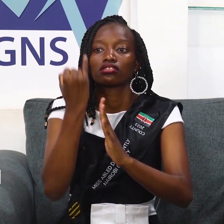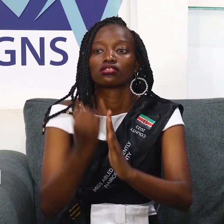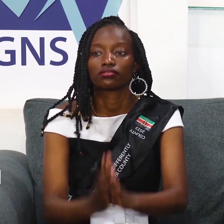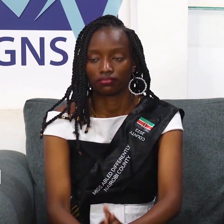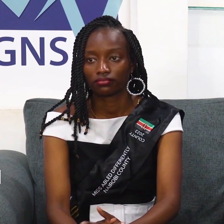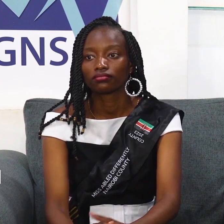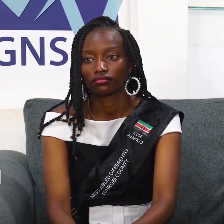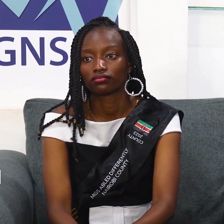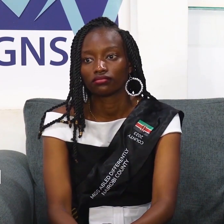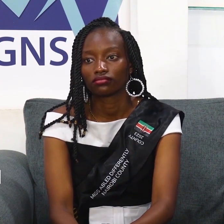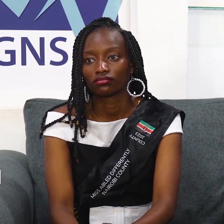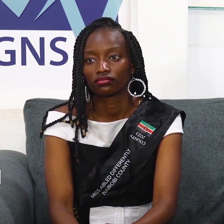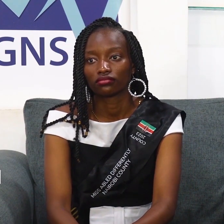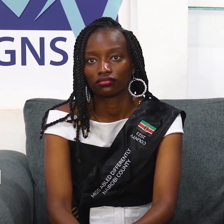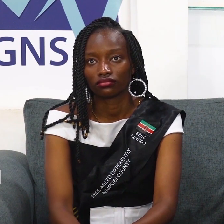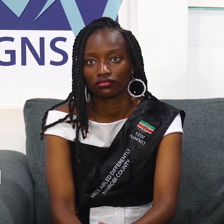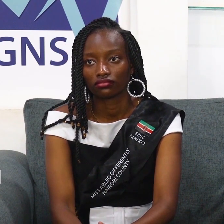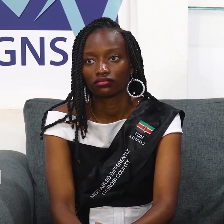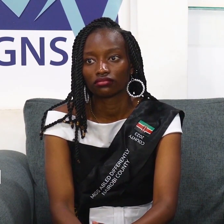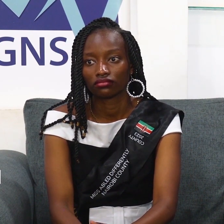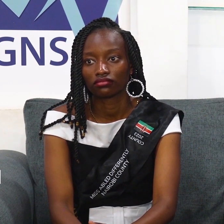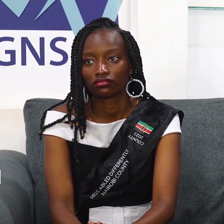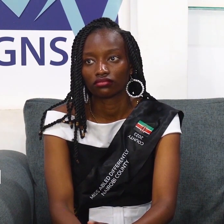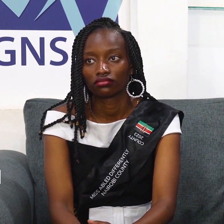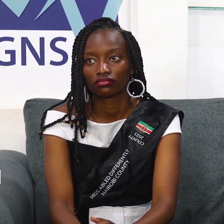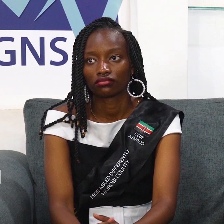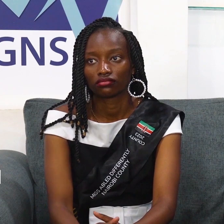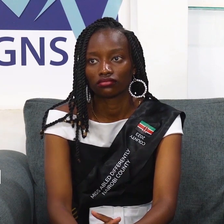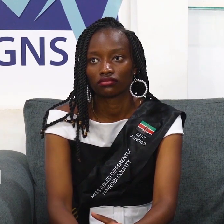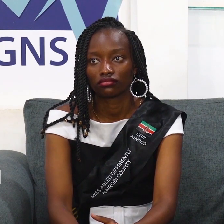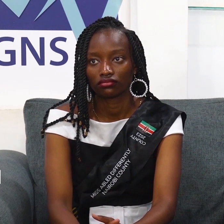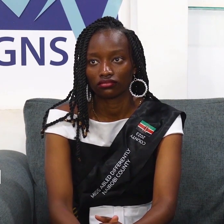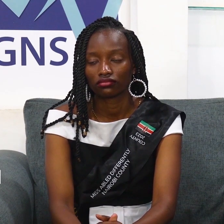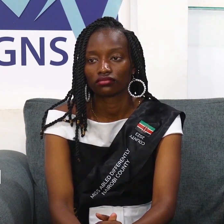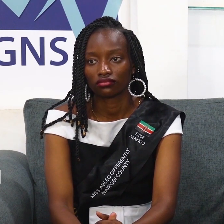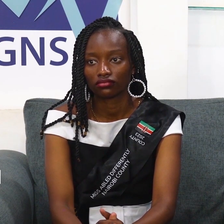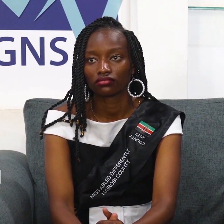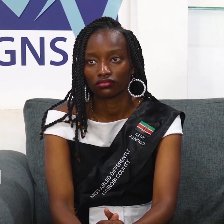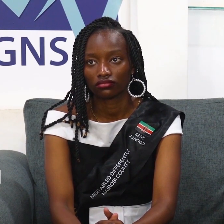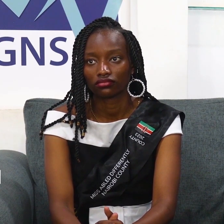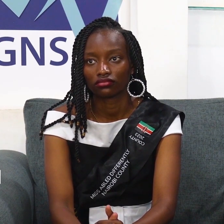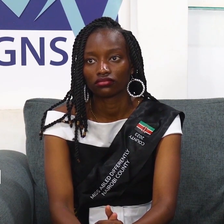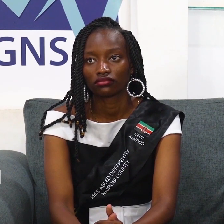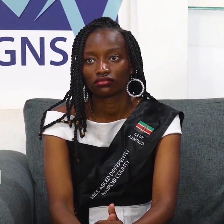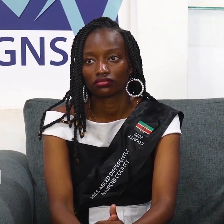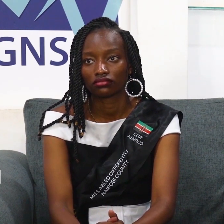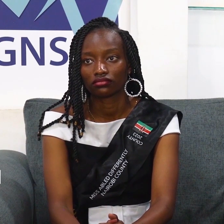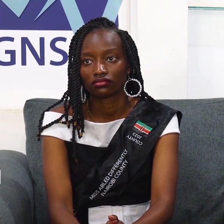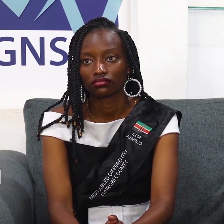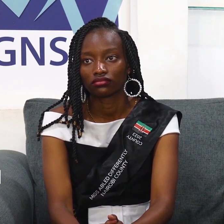competitions. And I know this is like an improvement, and getting titles is like an improvement from one competition to